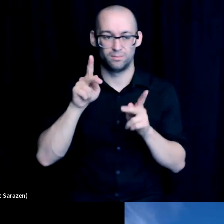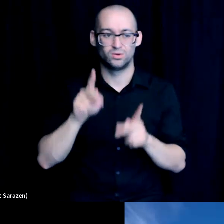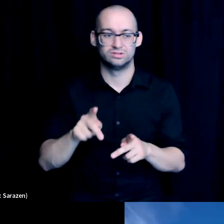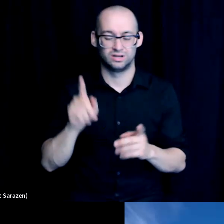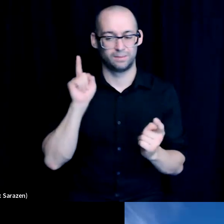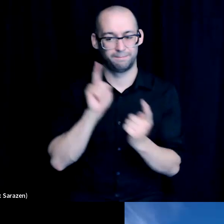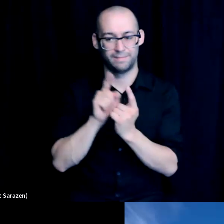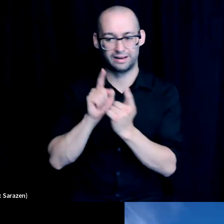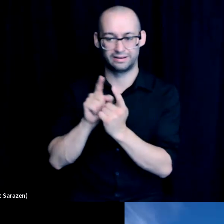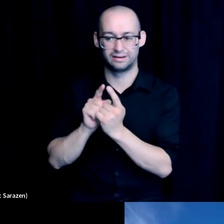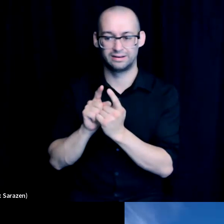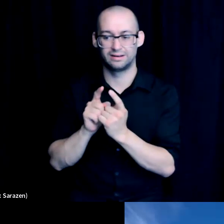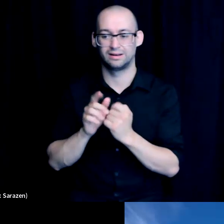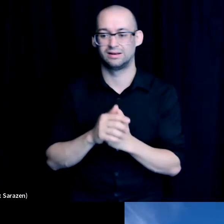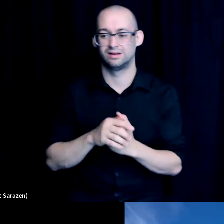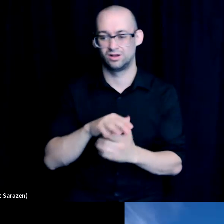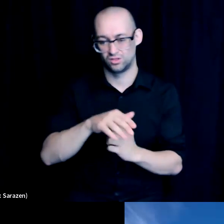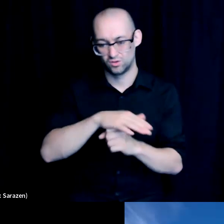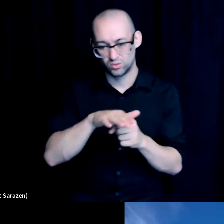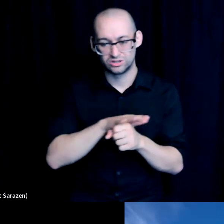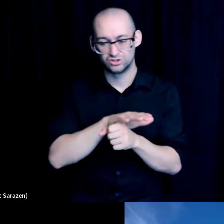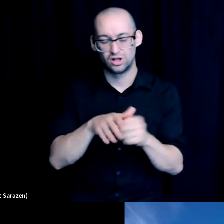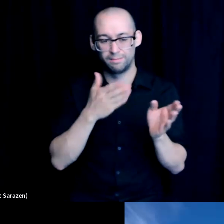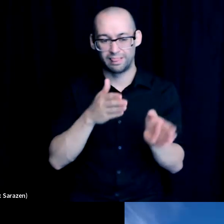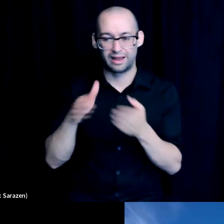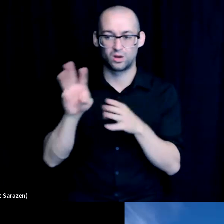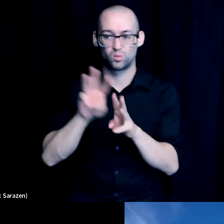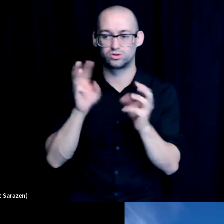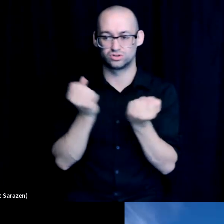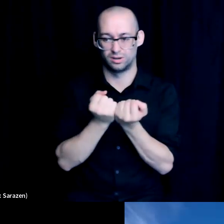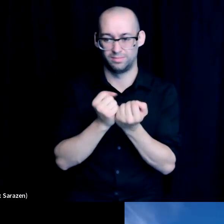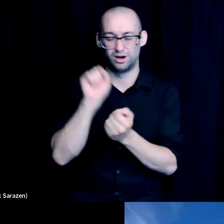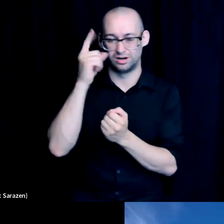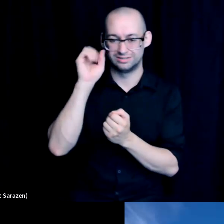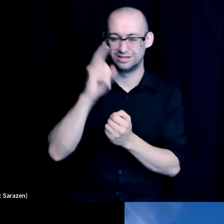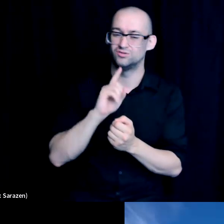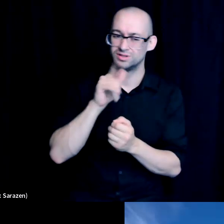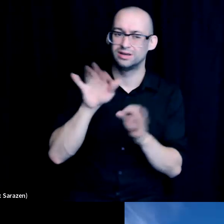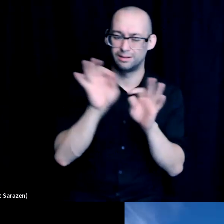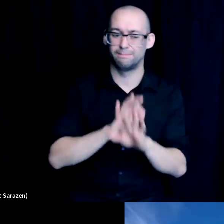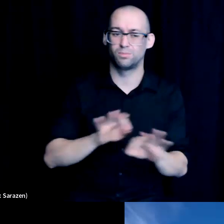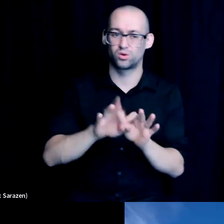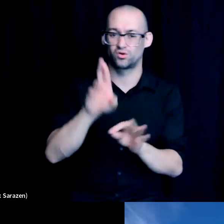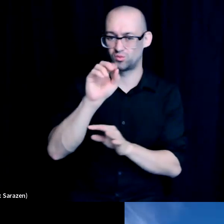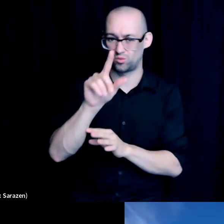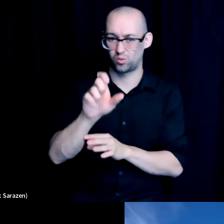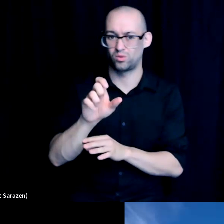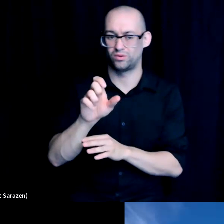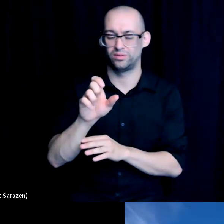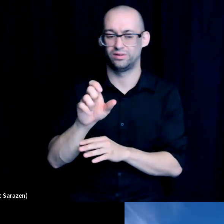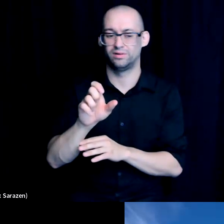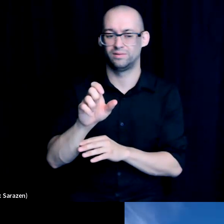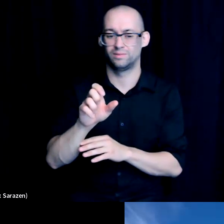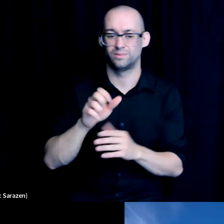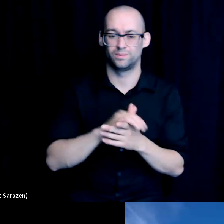you know, the regional planning workshops, you know, underscoring the critical role that community colleges play as